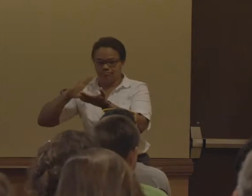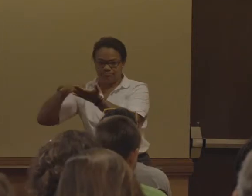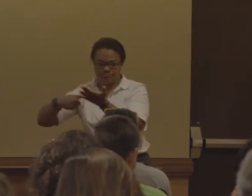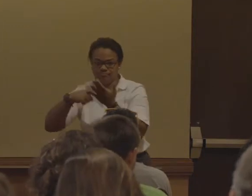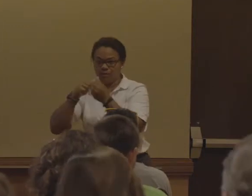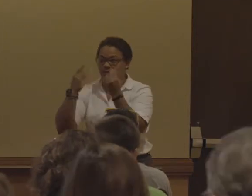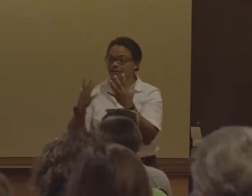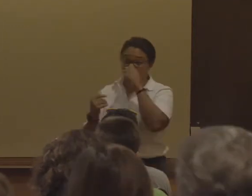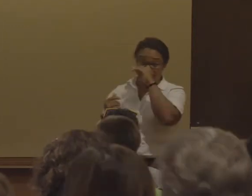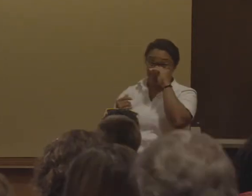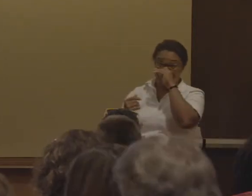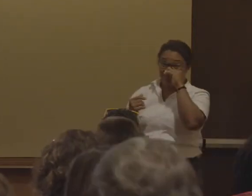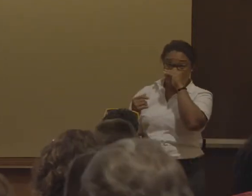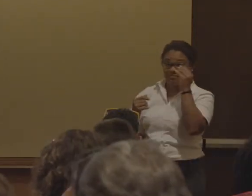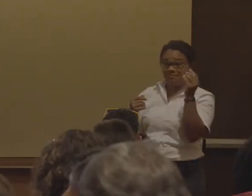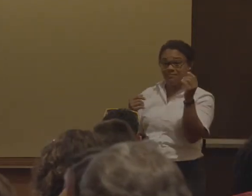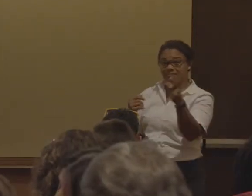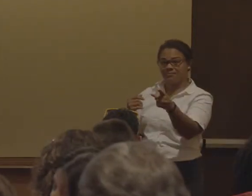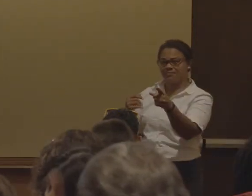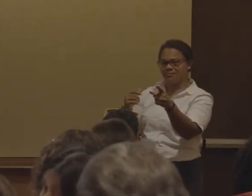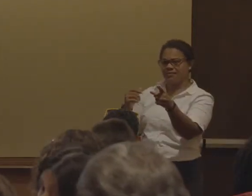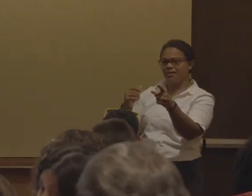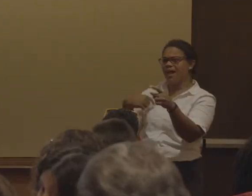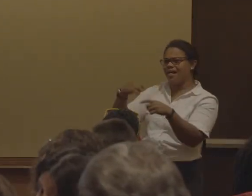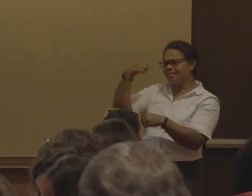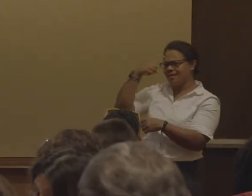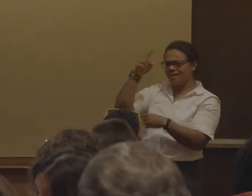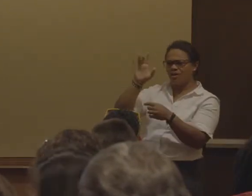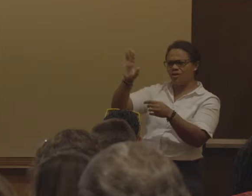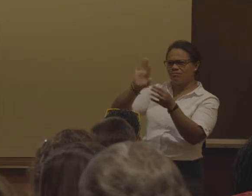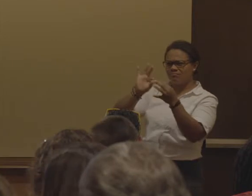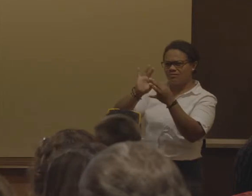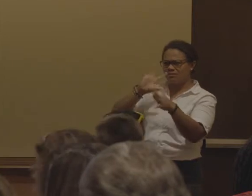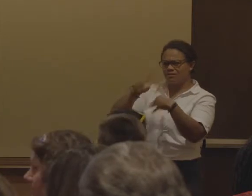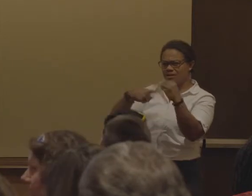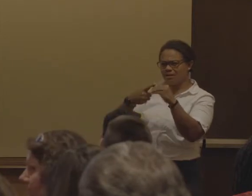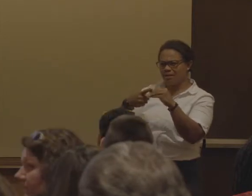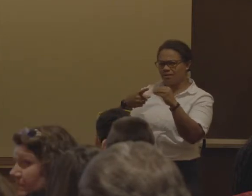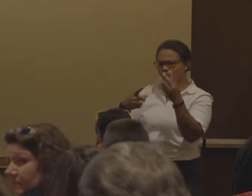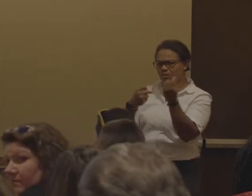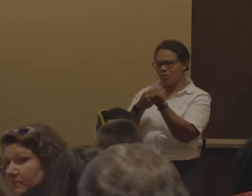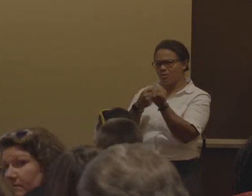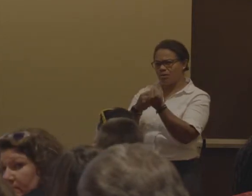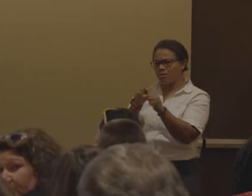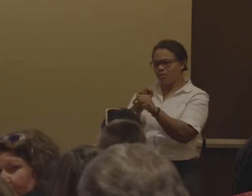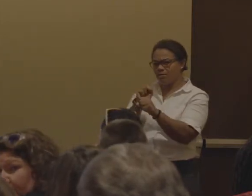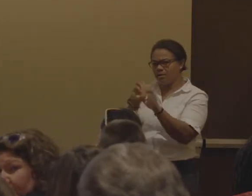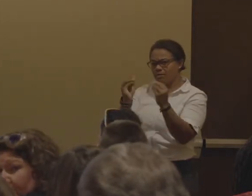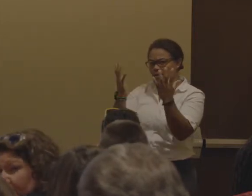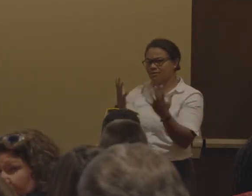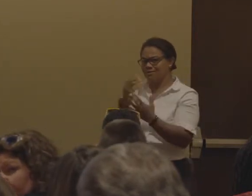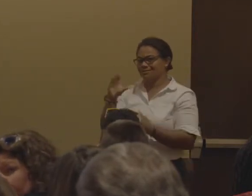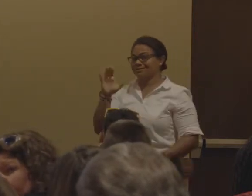Okay. Yes? I think what she's talking about, most of them are being done by supported employment providers and